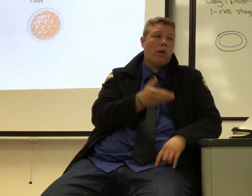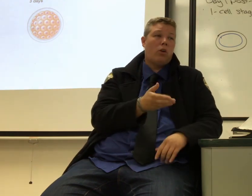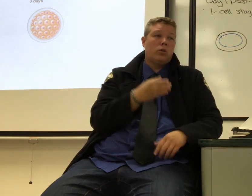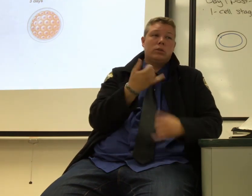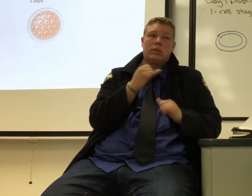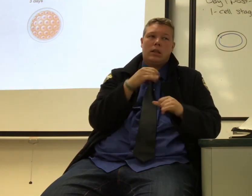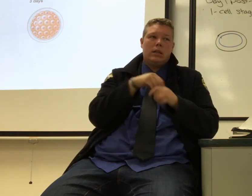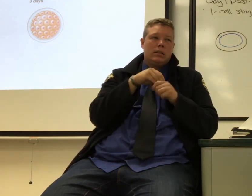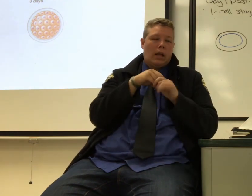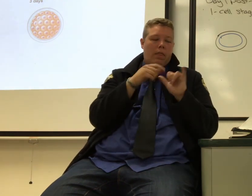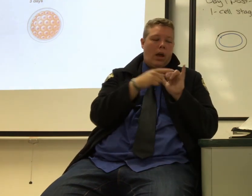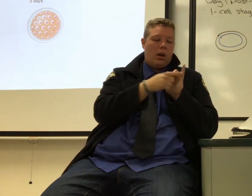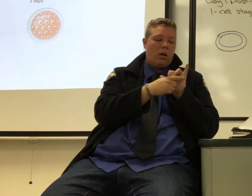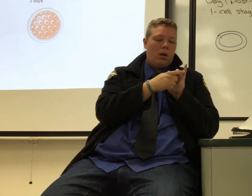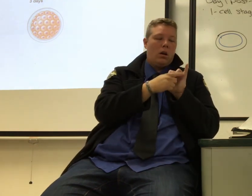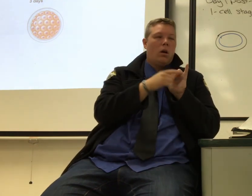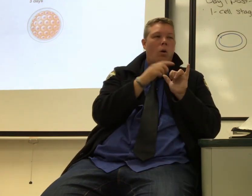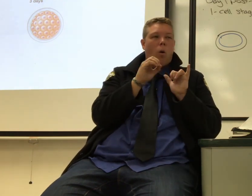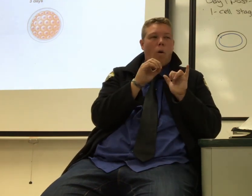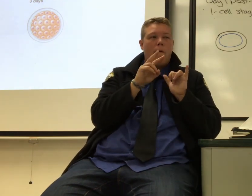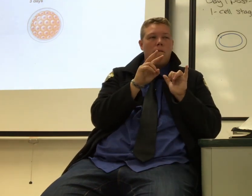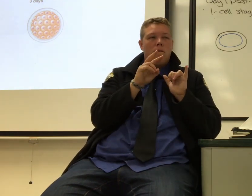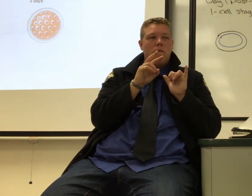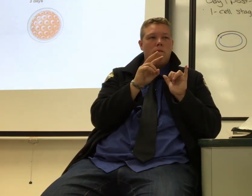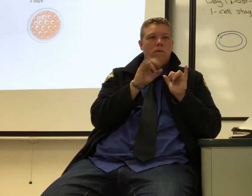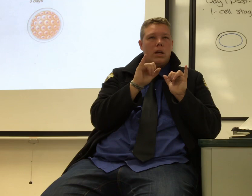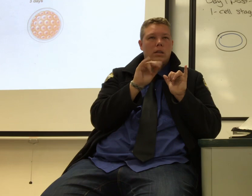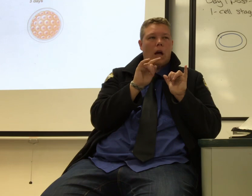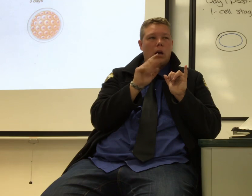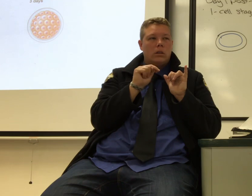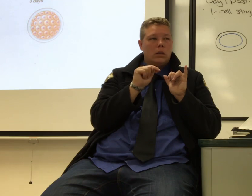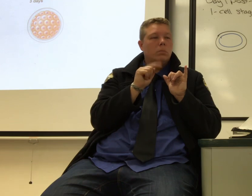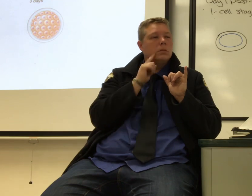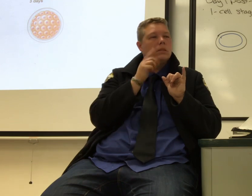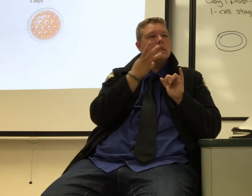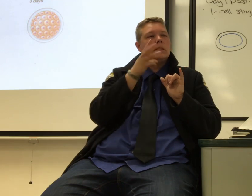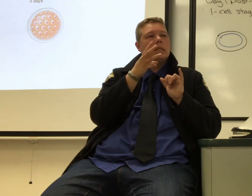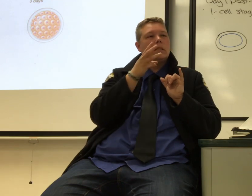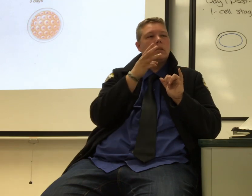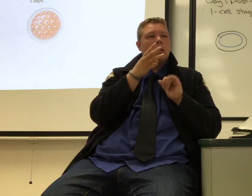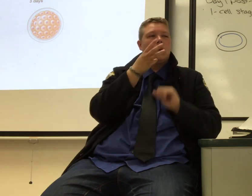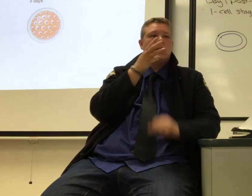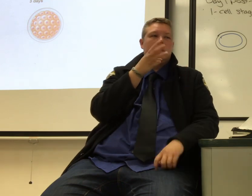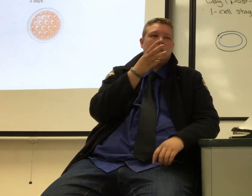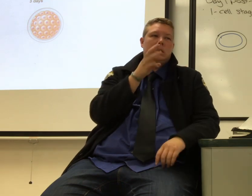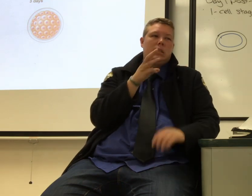the oviduct, the uterine tube. It's basically a 16-cell stage.